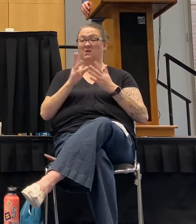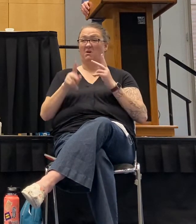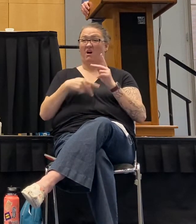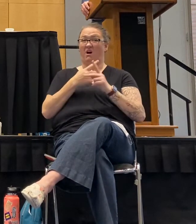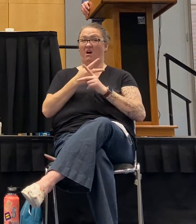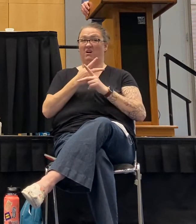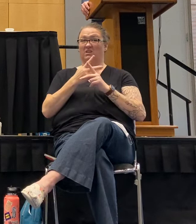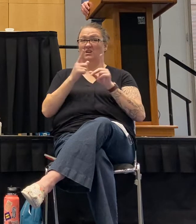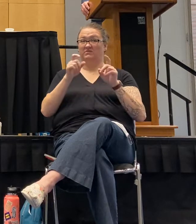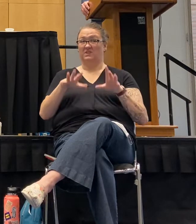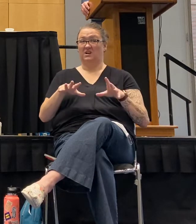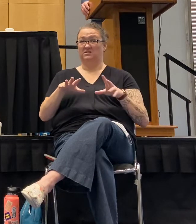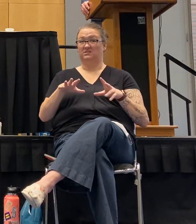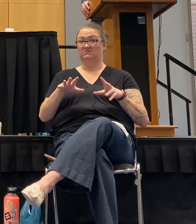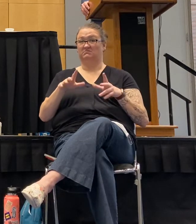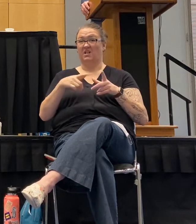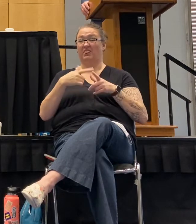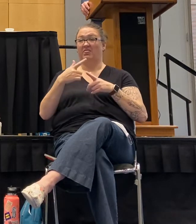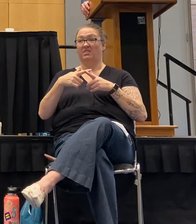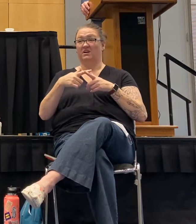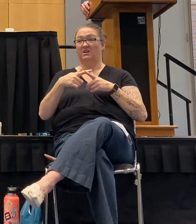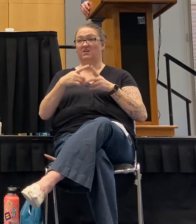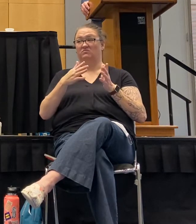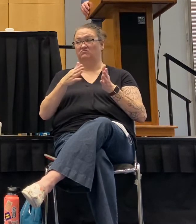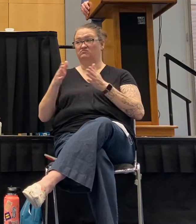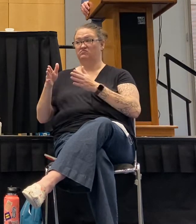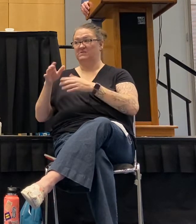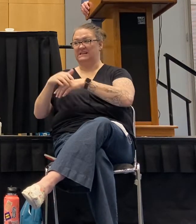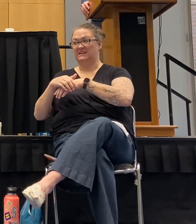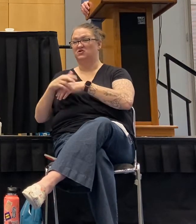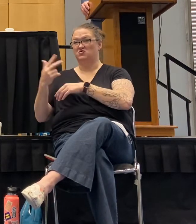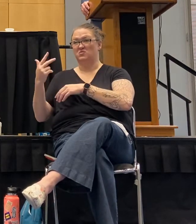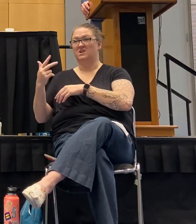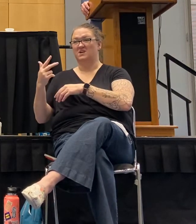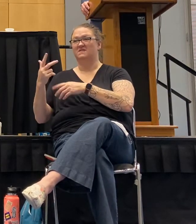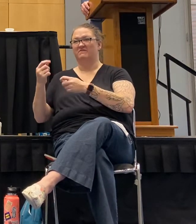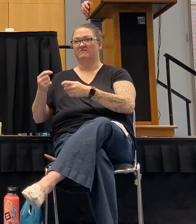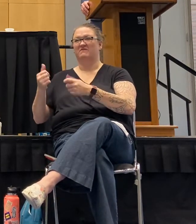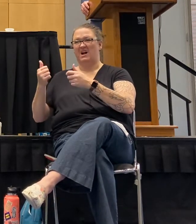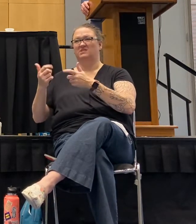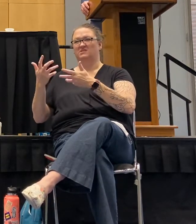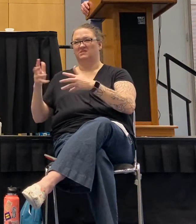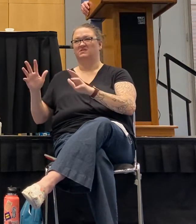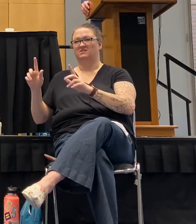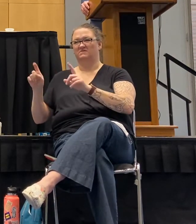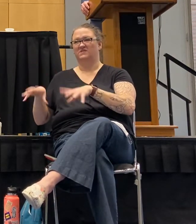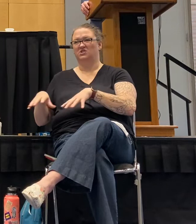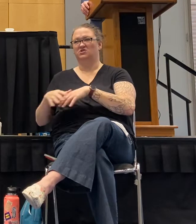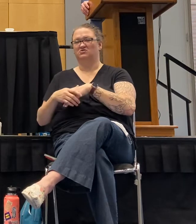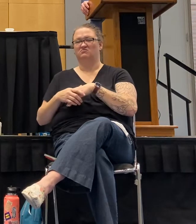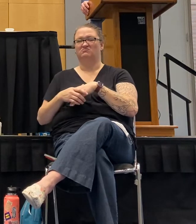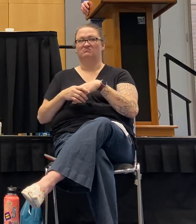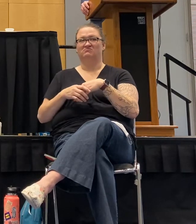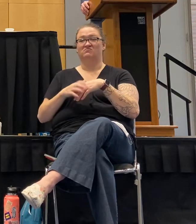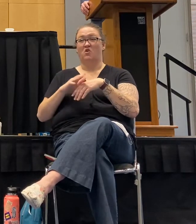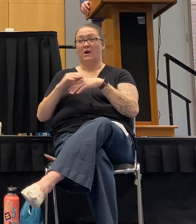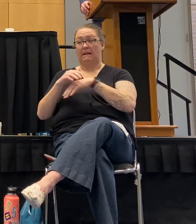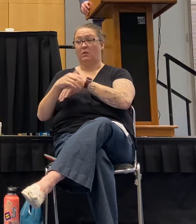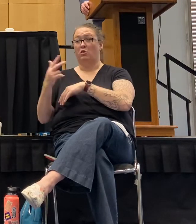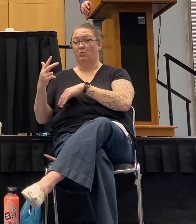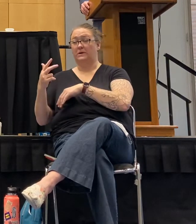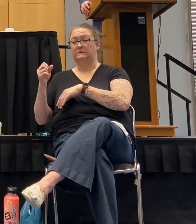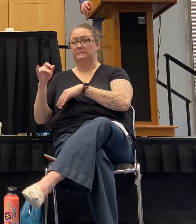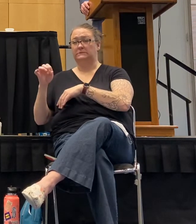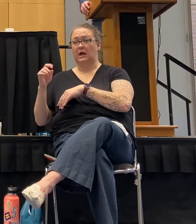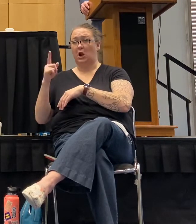score that they can use then end up turning to English 3 and getting that done pretty quickly. And so on the English 3 side, what